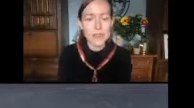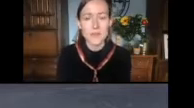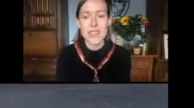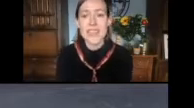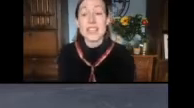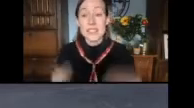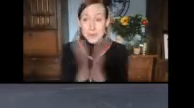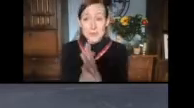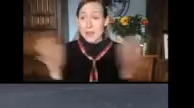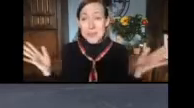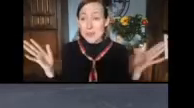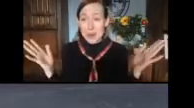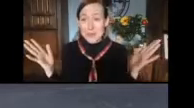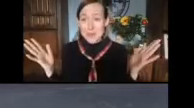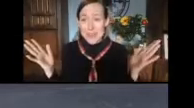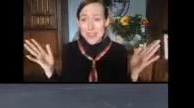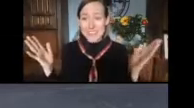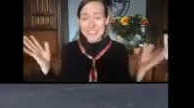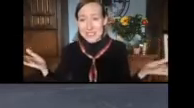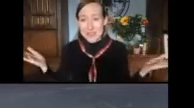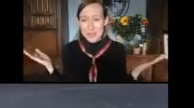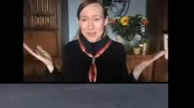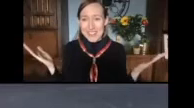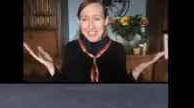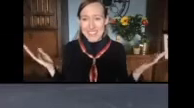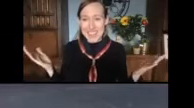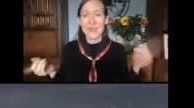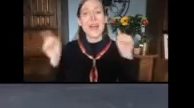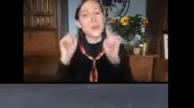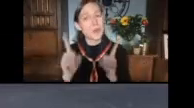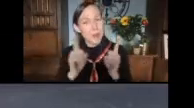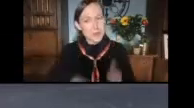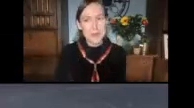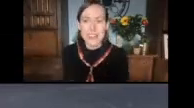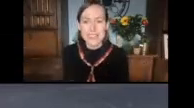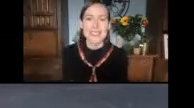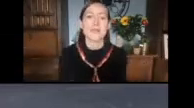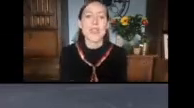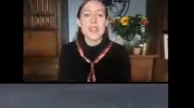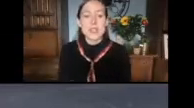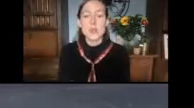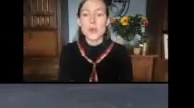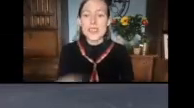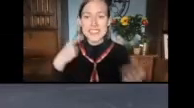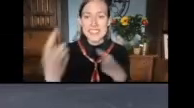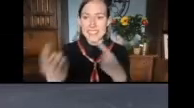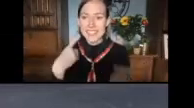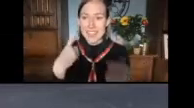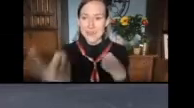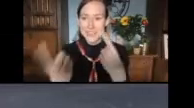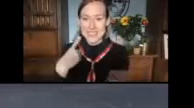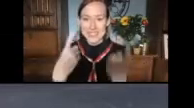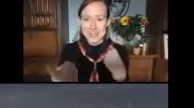right. So that was requirement 1. You just have to practice now, and we're about to practice. So we're going to send